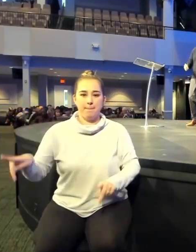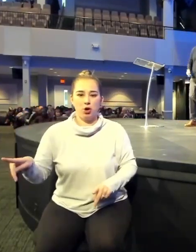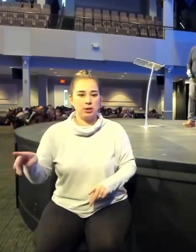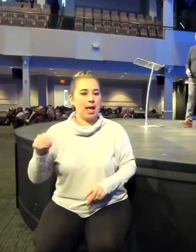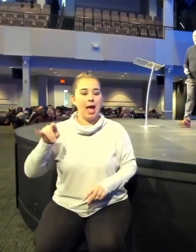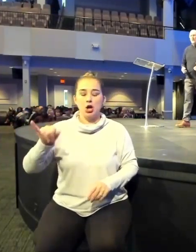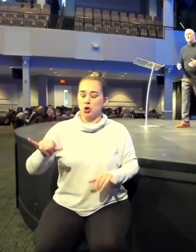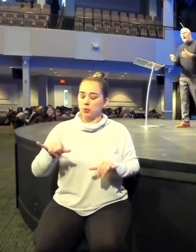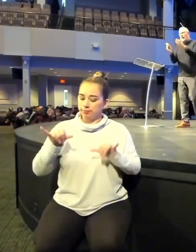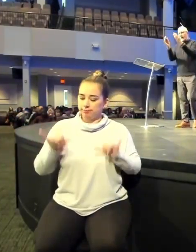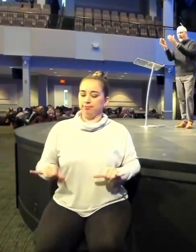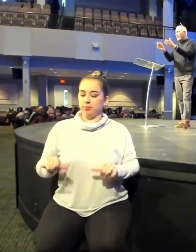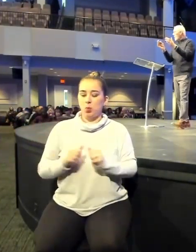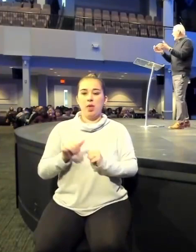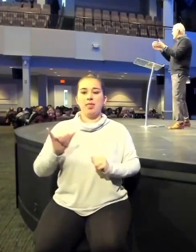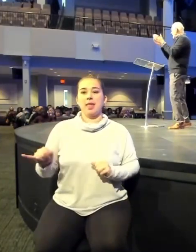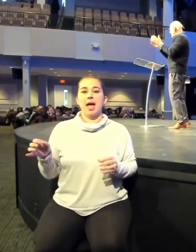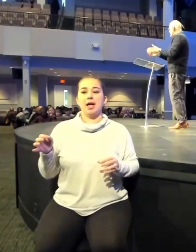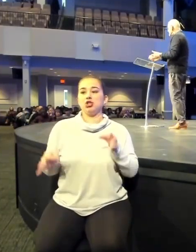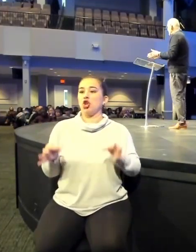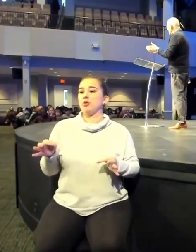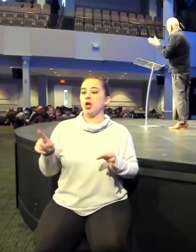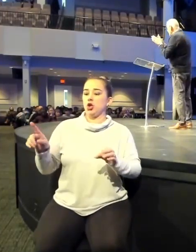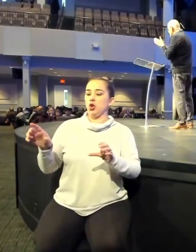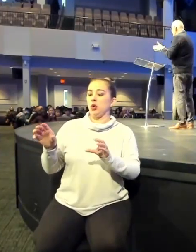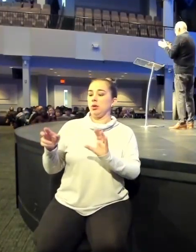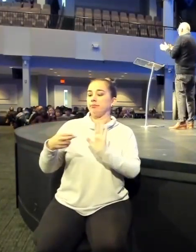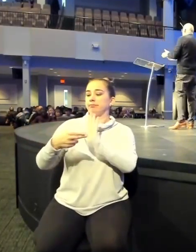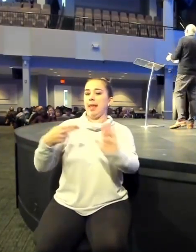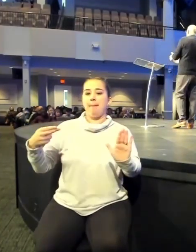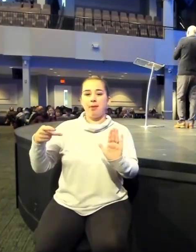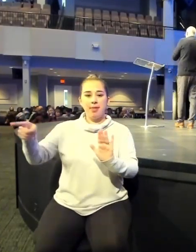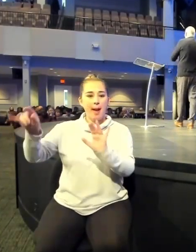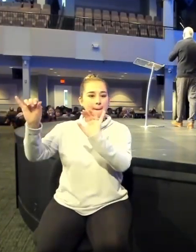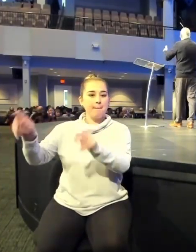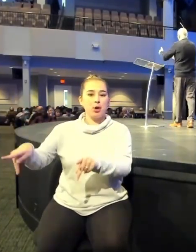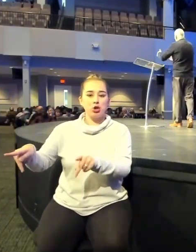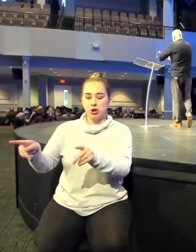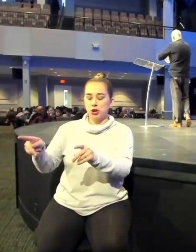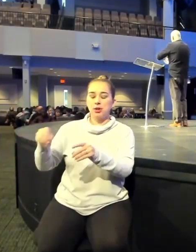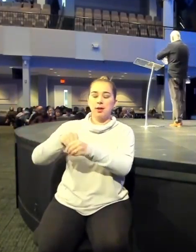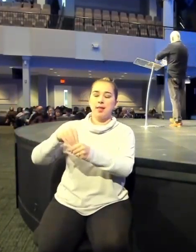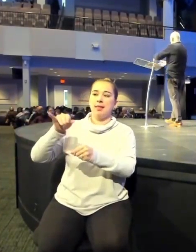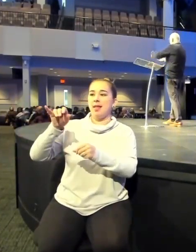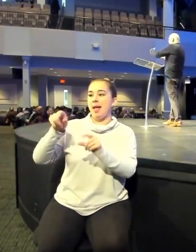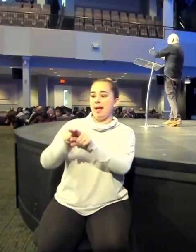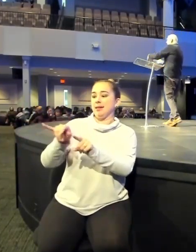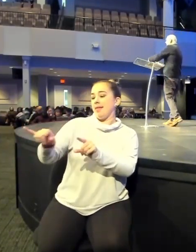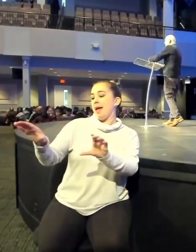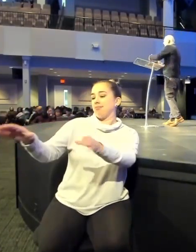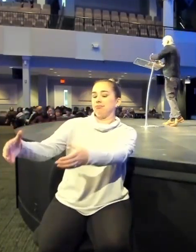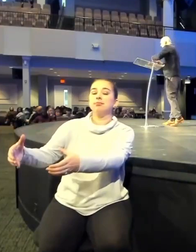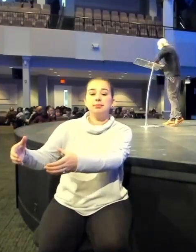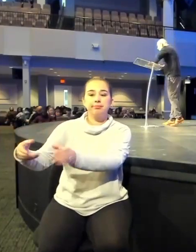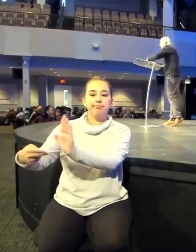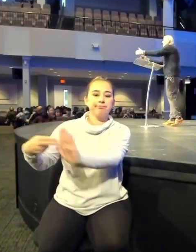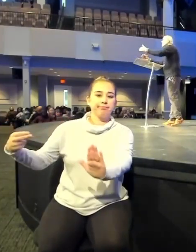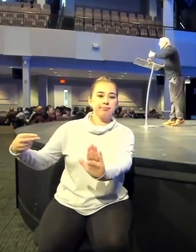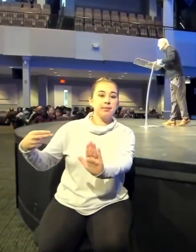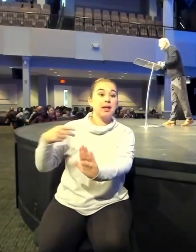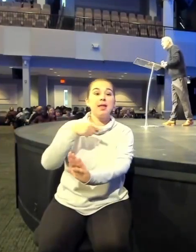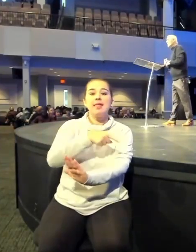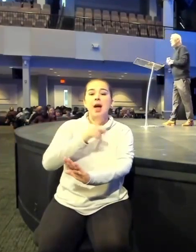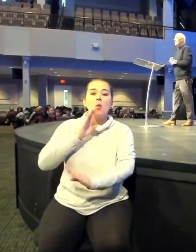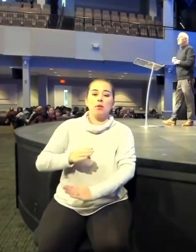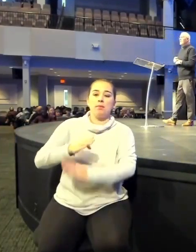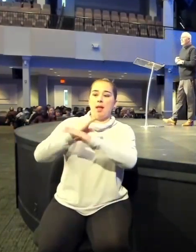to that judgment and you've now categorized a person in a certain way and your categorization of them hinders the